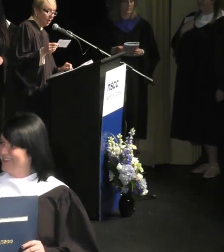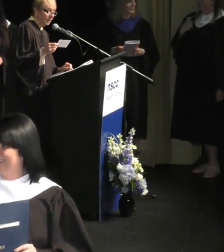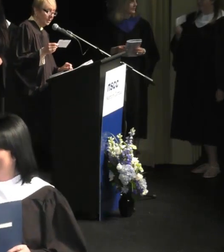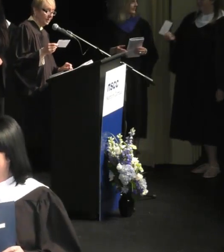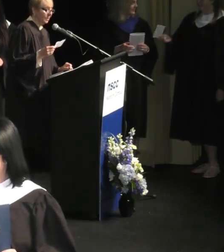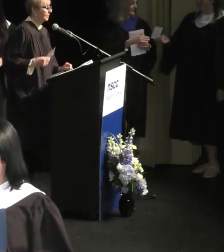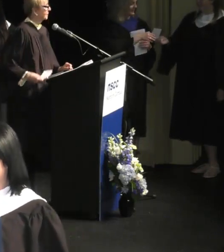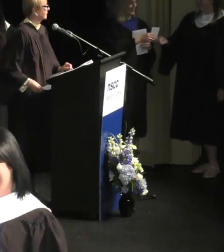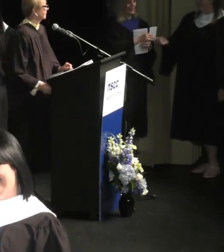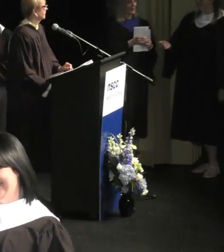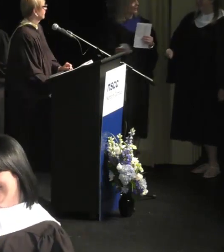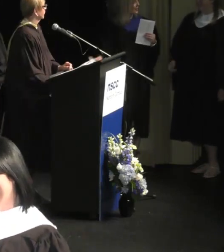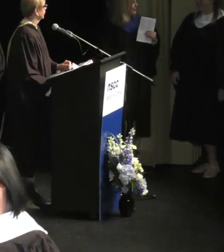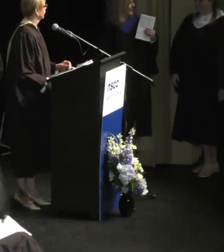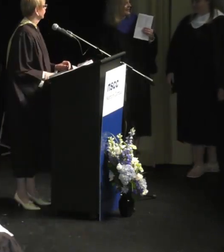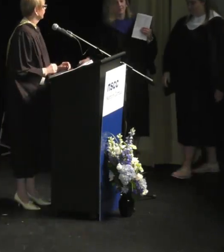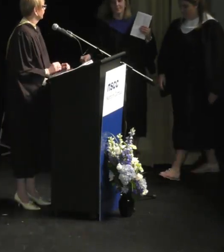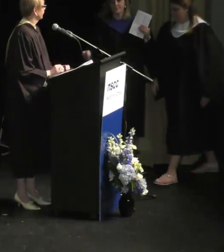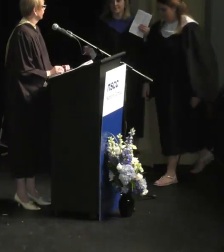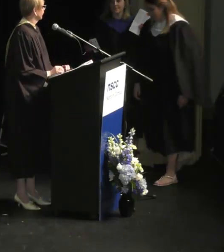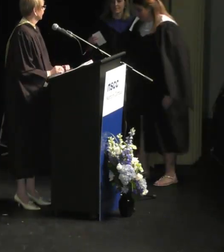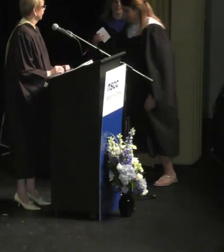Robin Parsons.